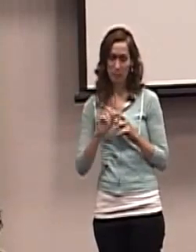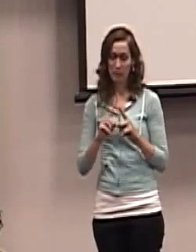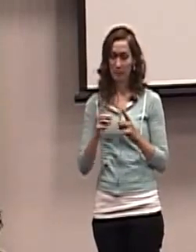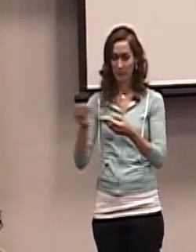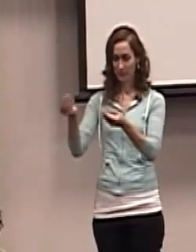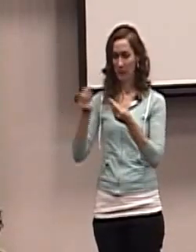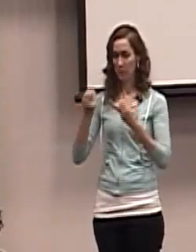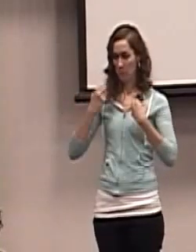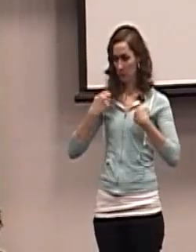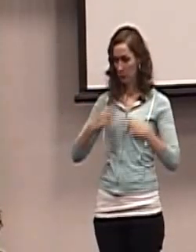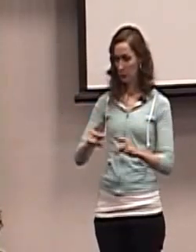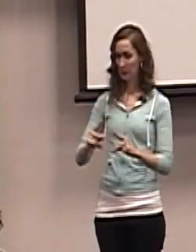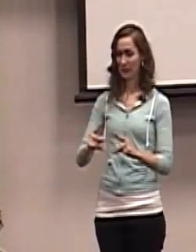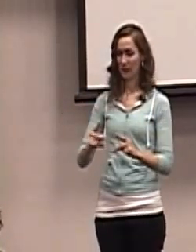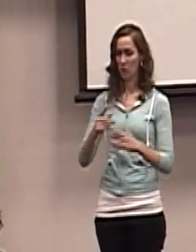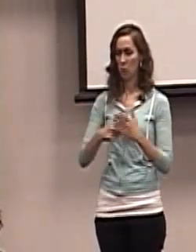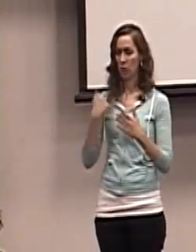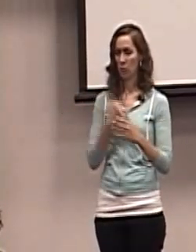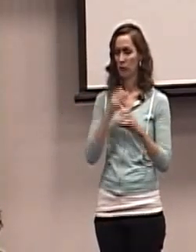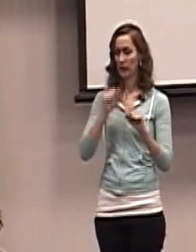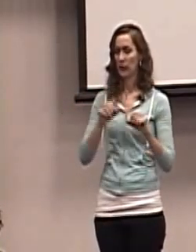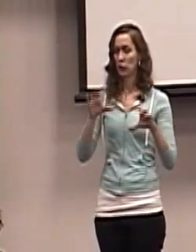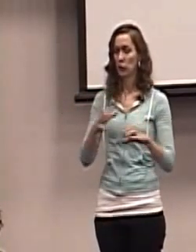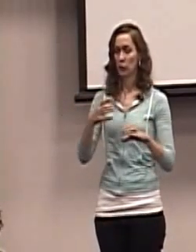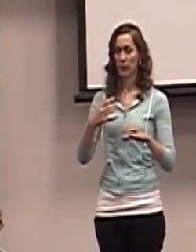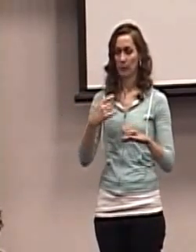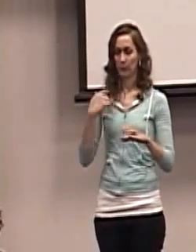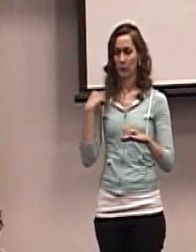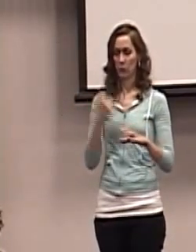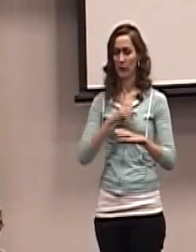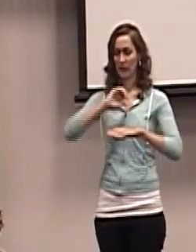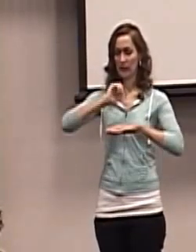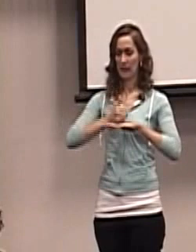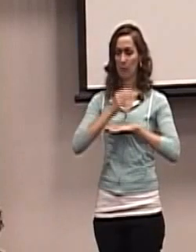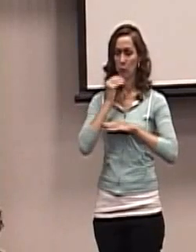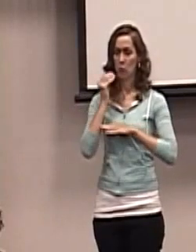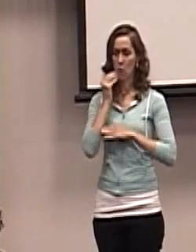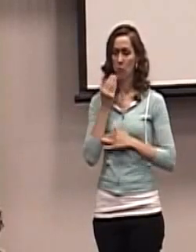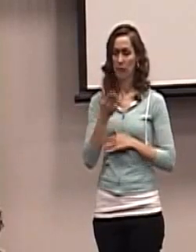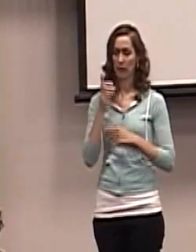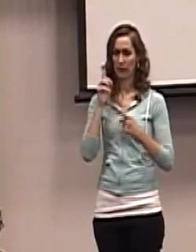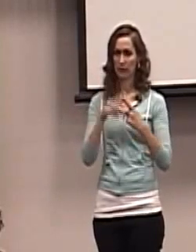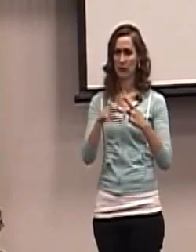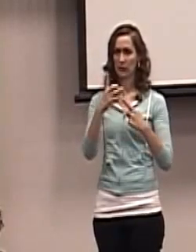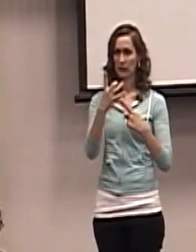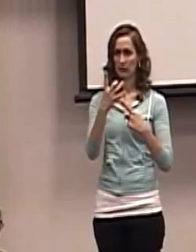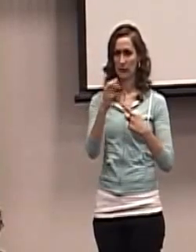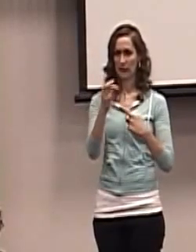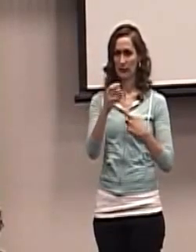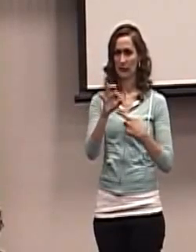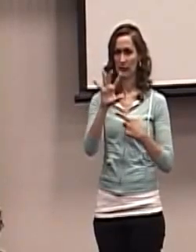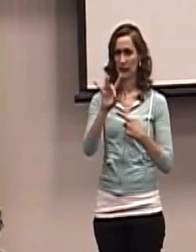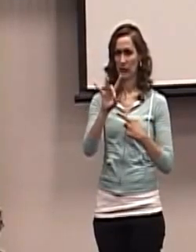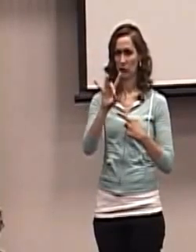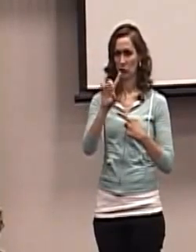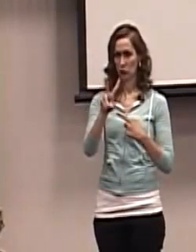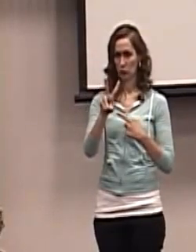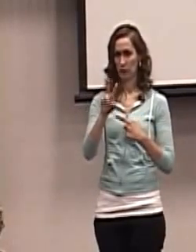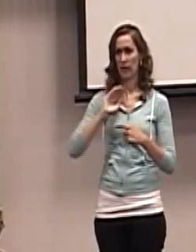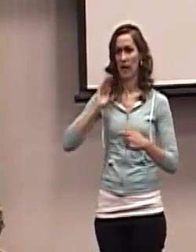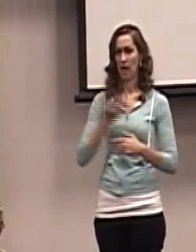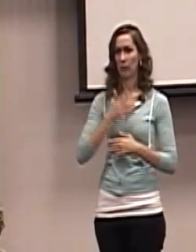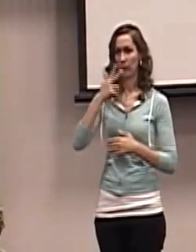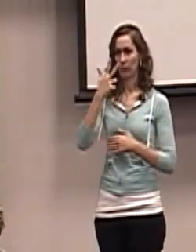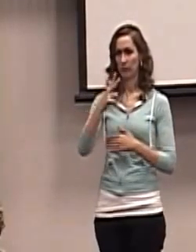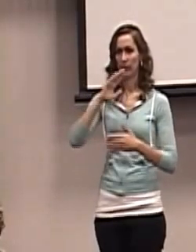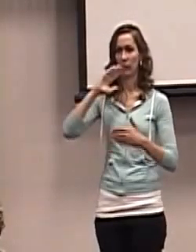we established our home there until 1982. And our 3 daughters graduated from high school there and went to Southern